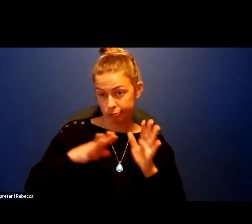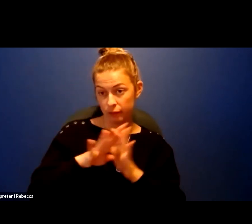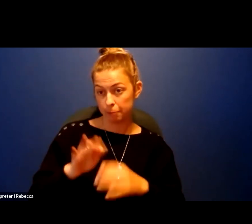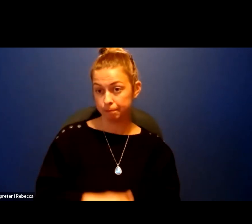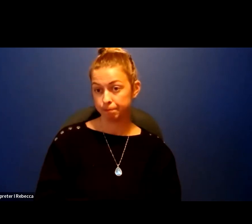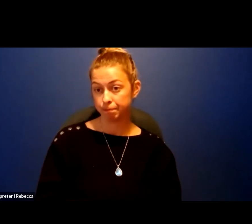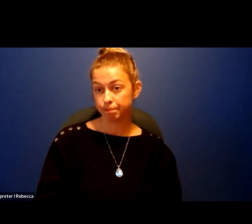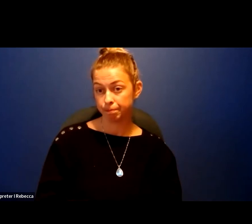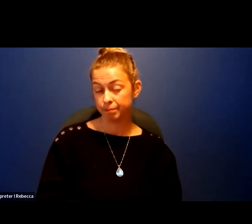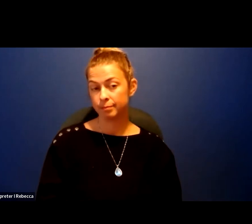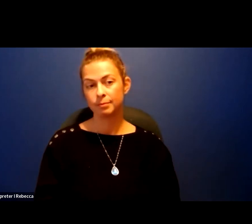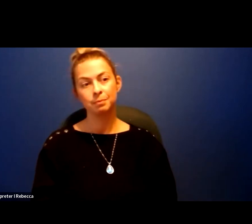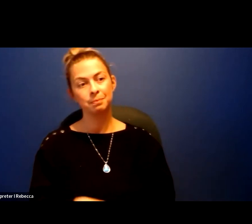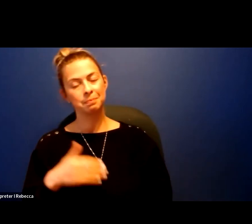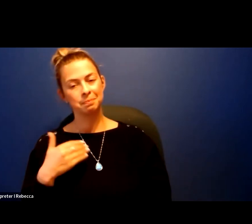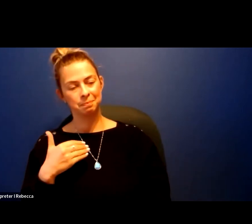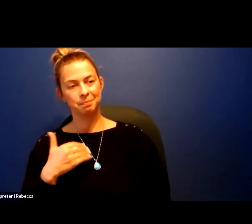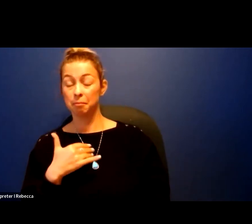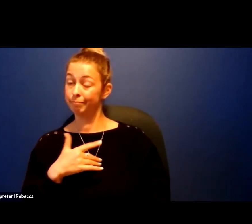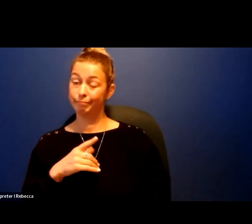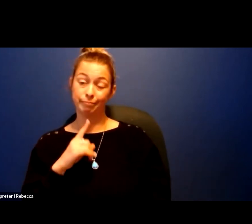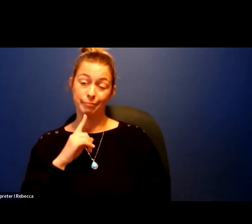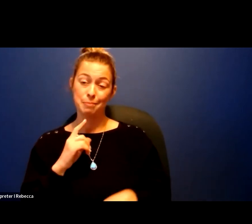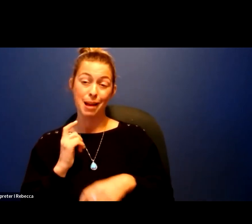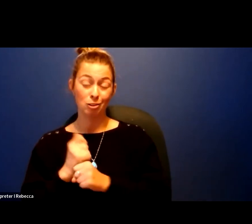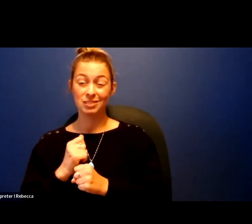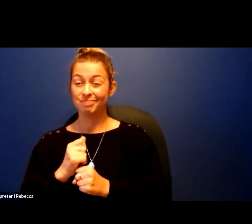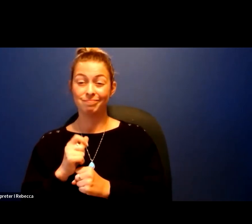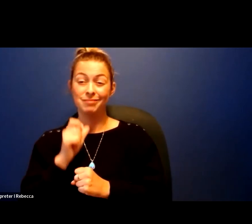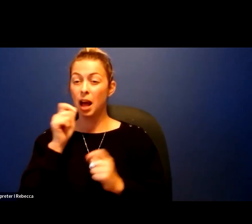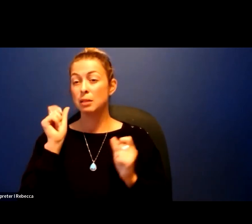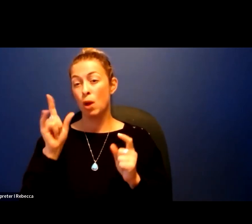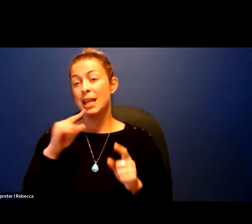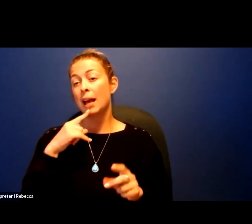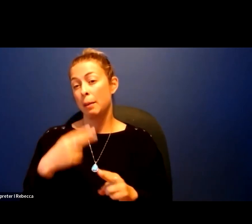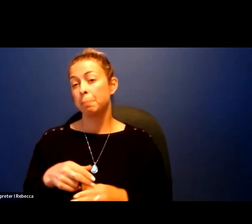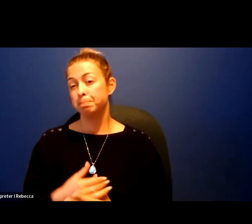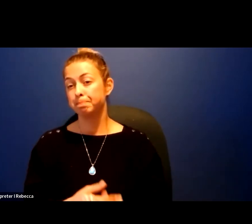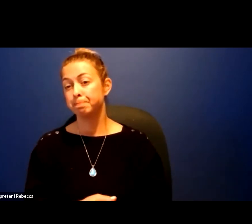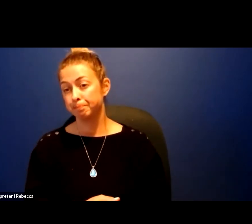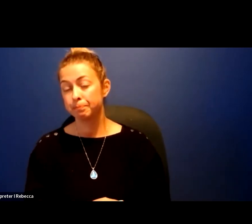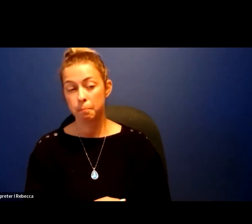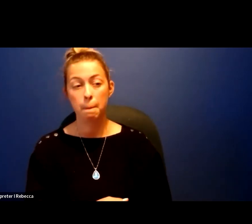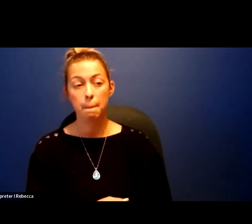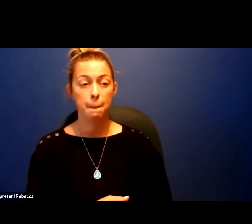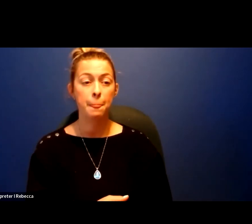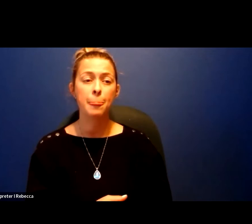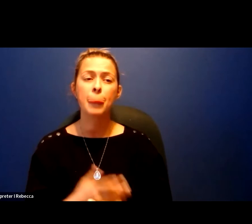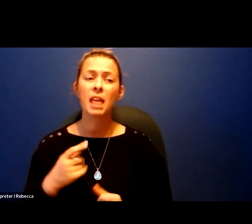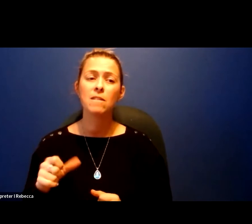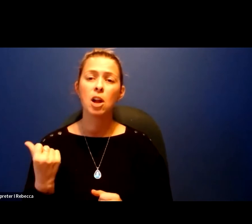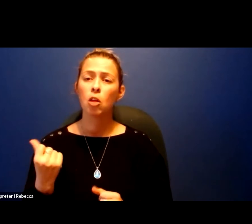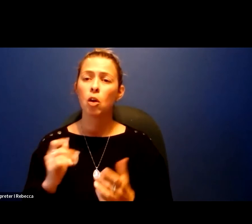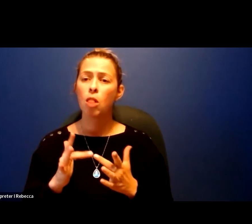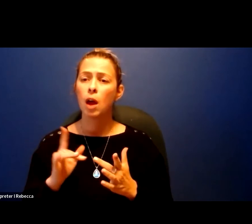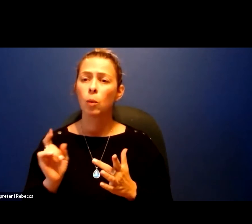I'm actually surprised it took us that long to get to that, actually, to get to that particular incident. Okay, we have another